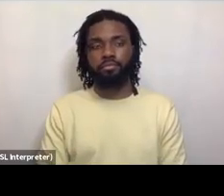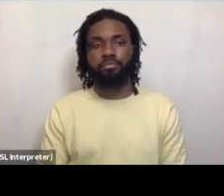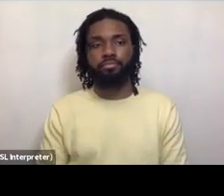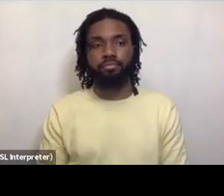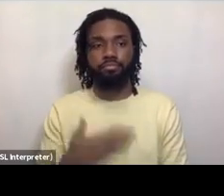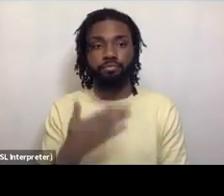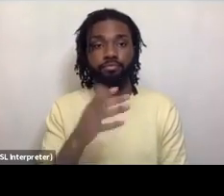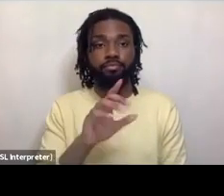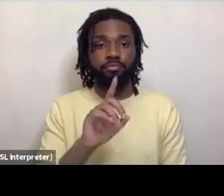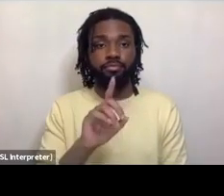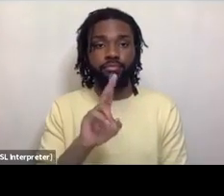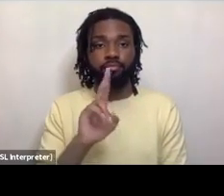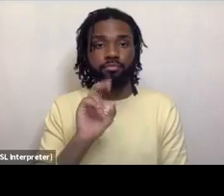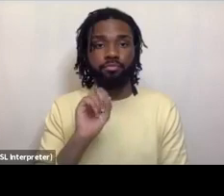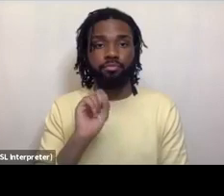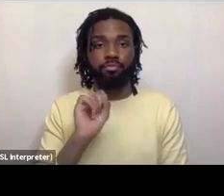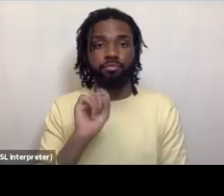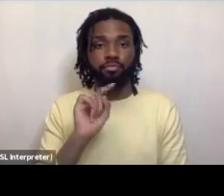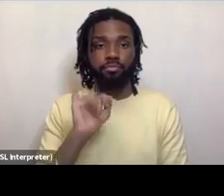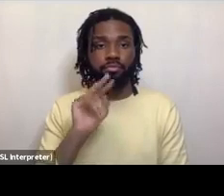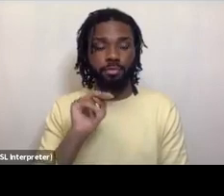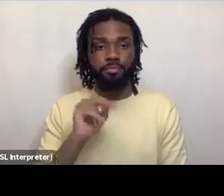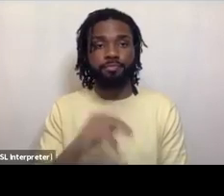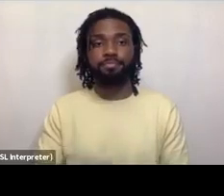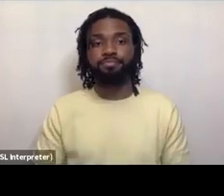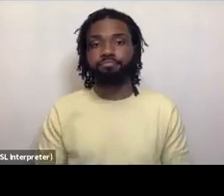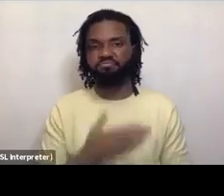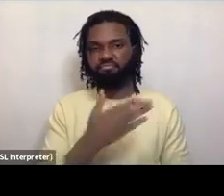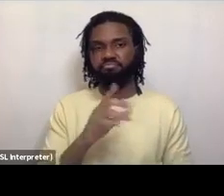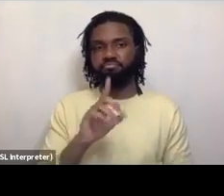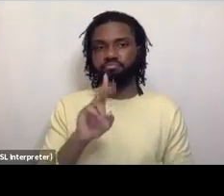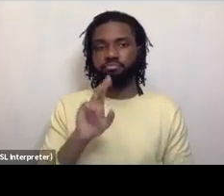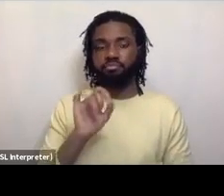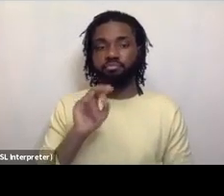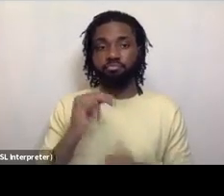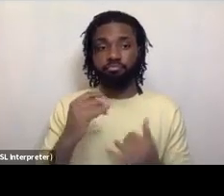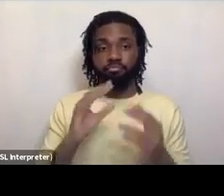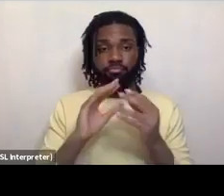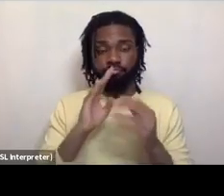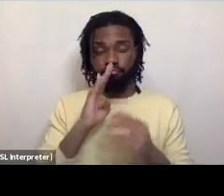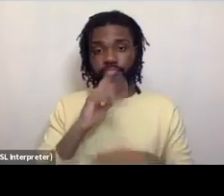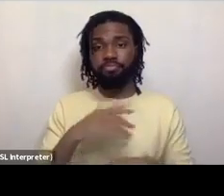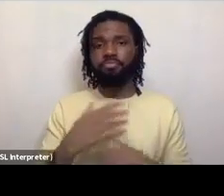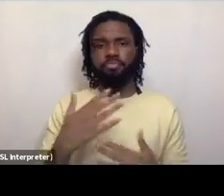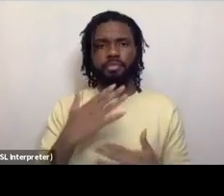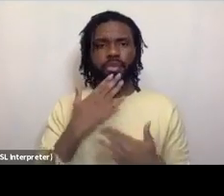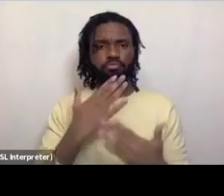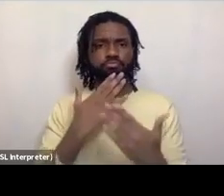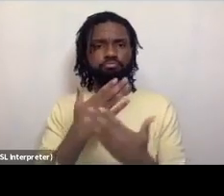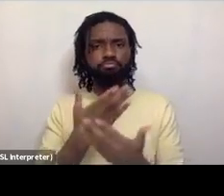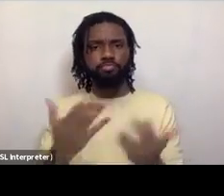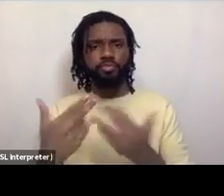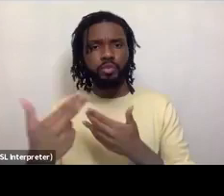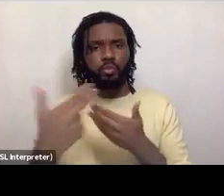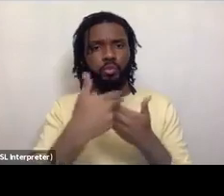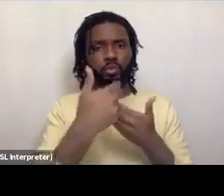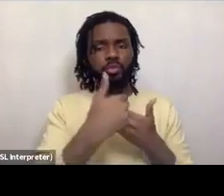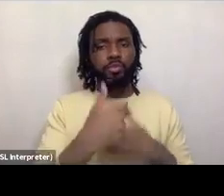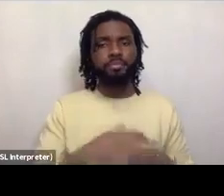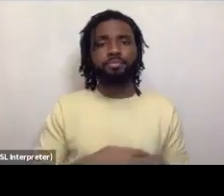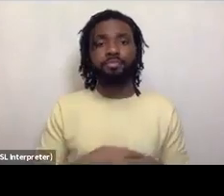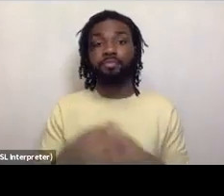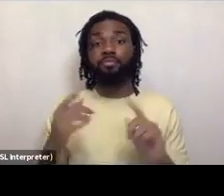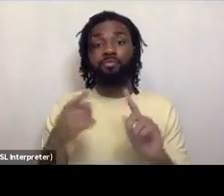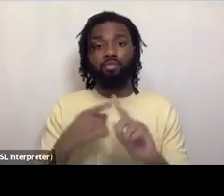All right, so want to appreciate and thank everyone for joining us. First, I want to thank the